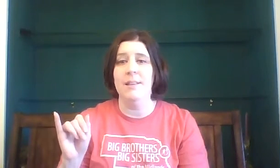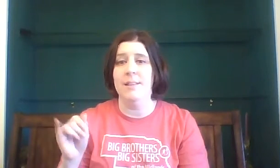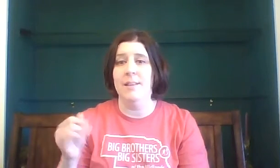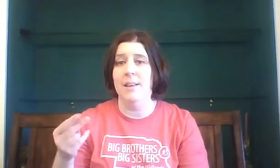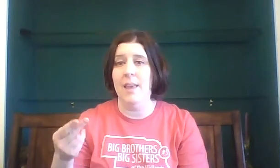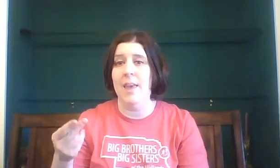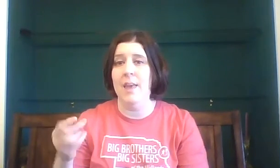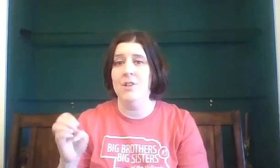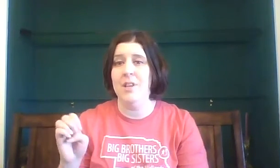it's